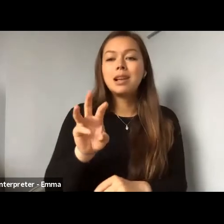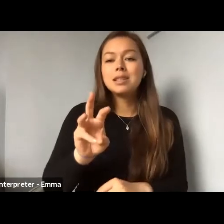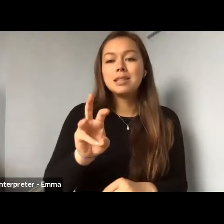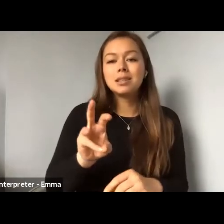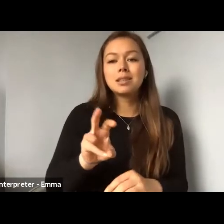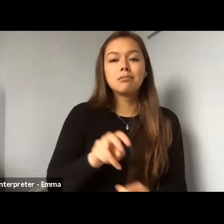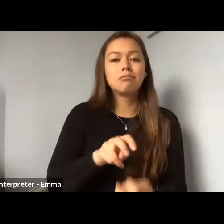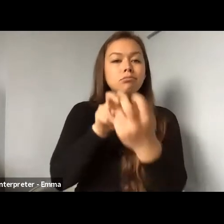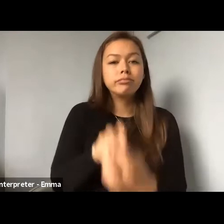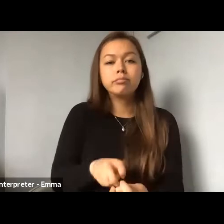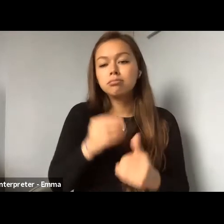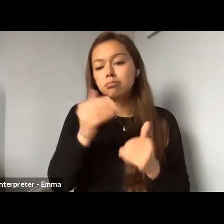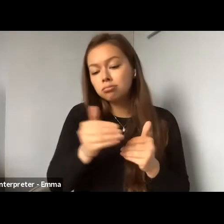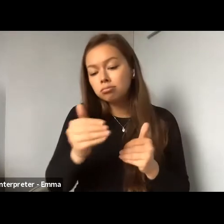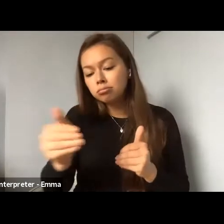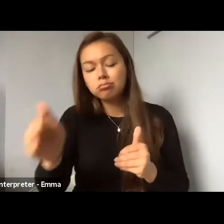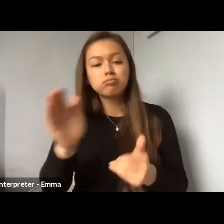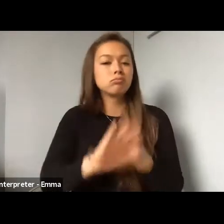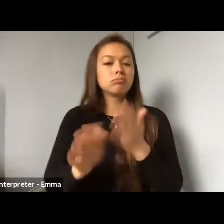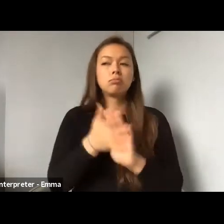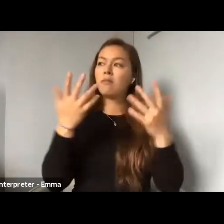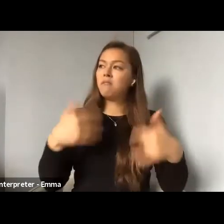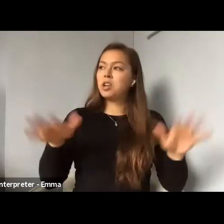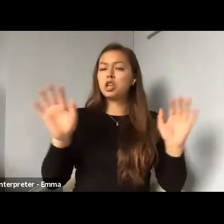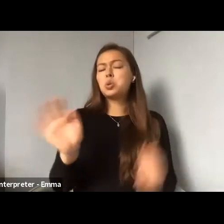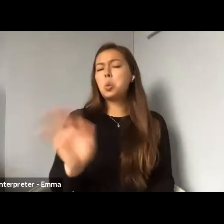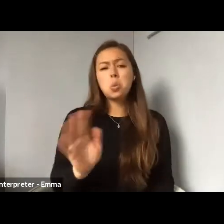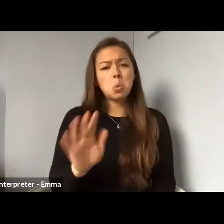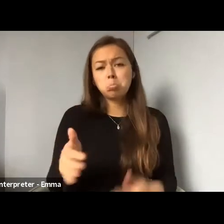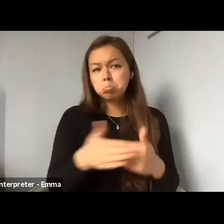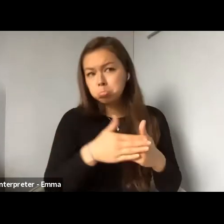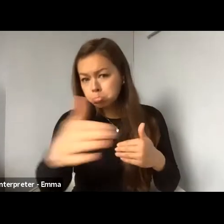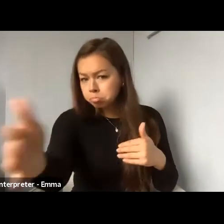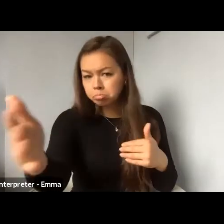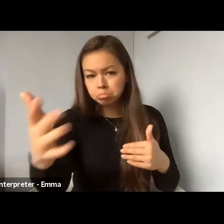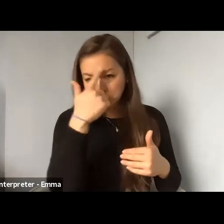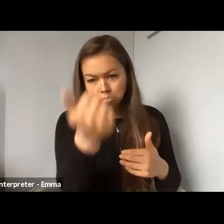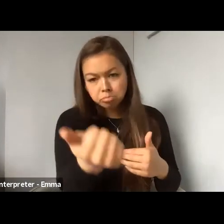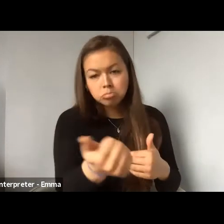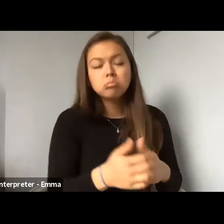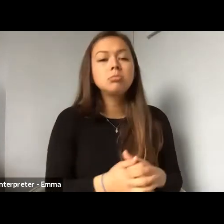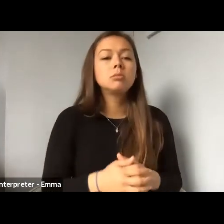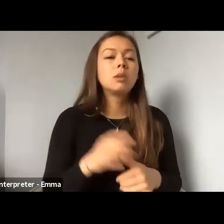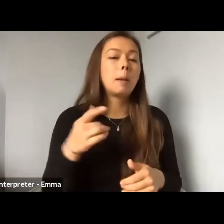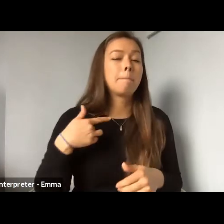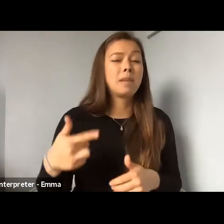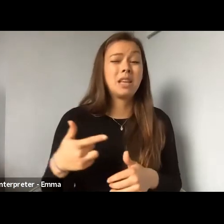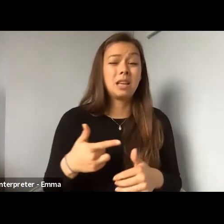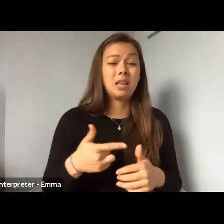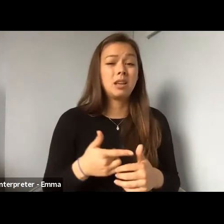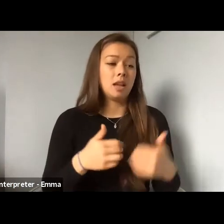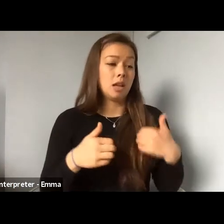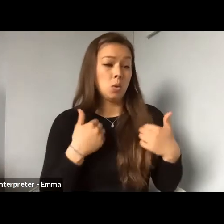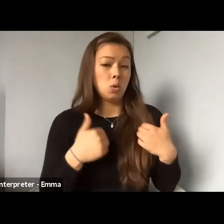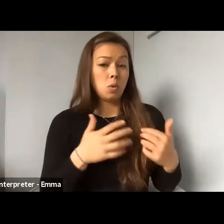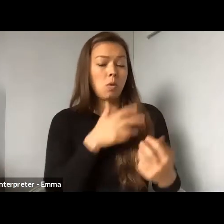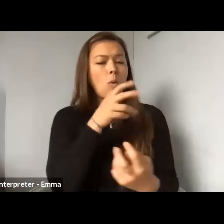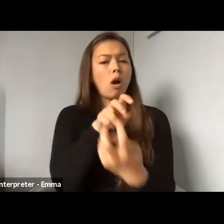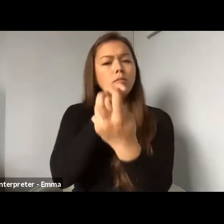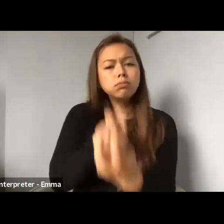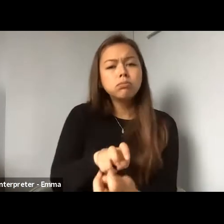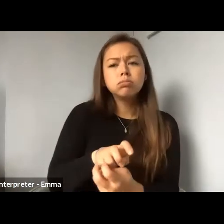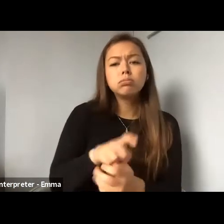people for 1 year to 2 years. So we really get to dig into some of what they've had going on in